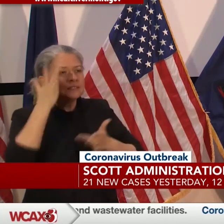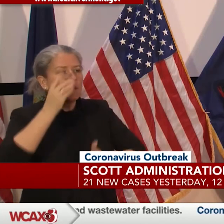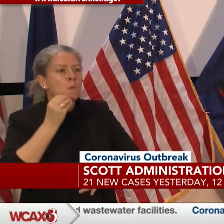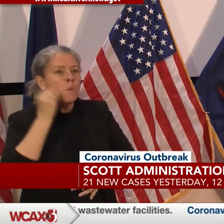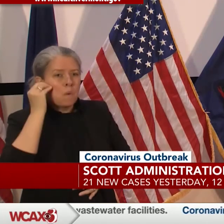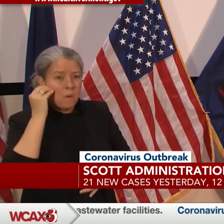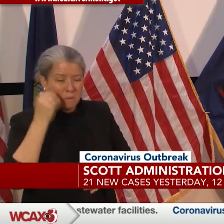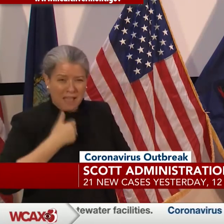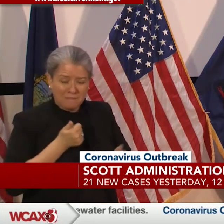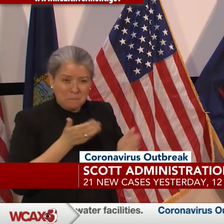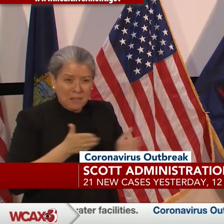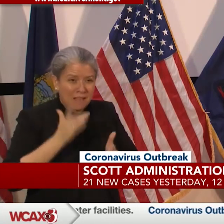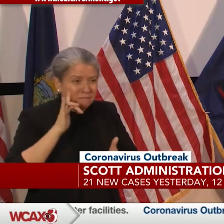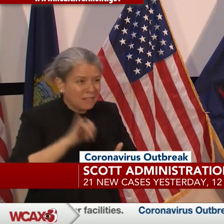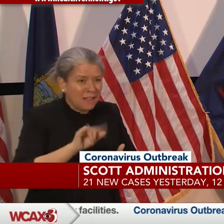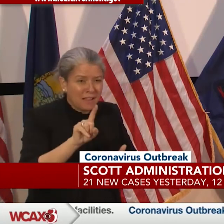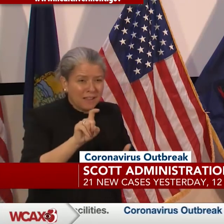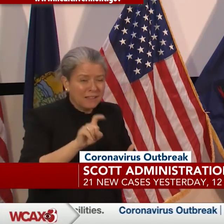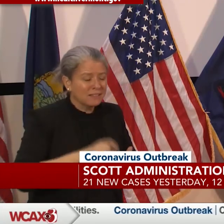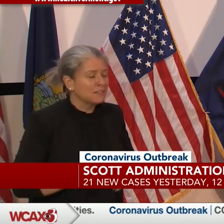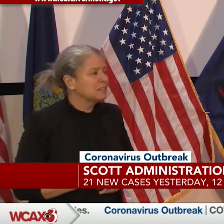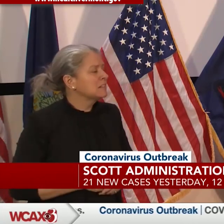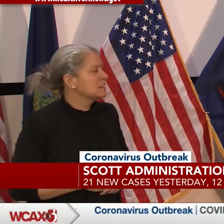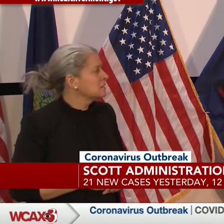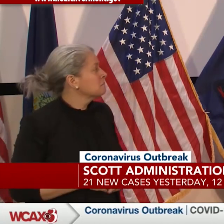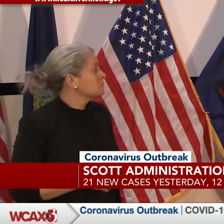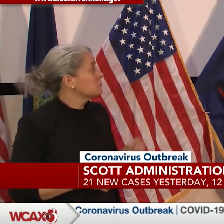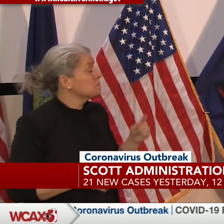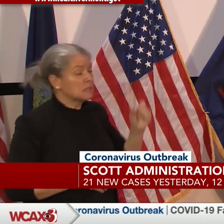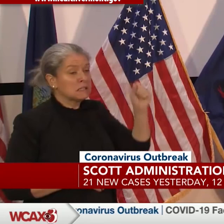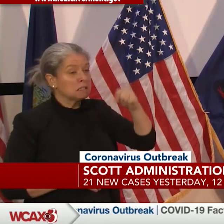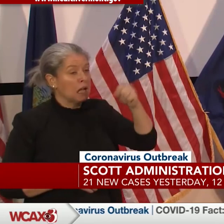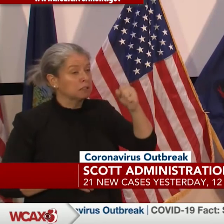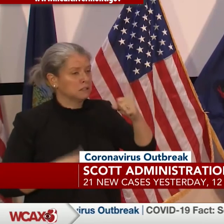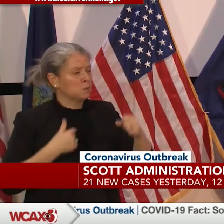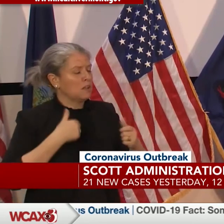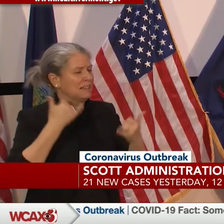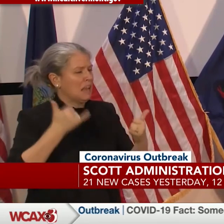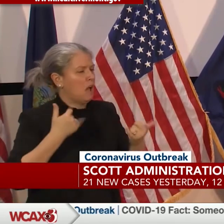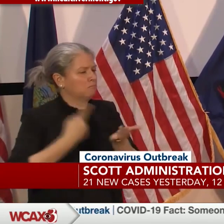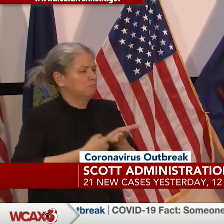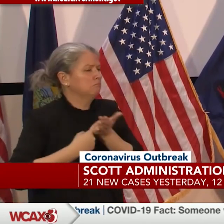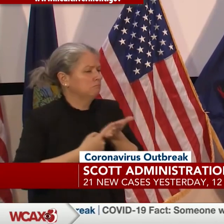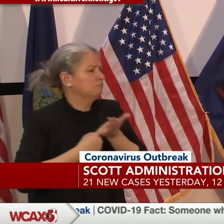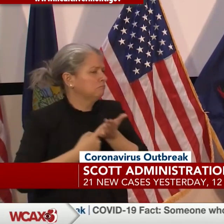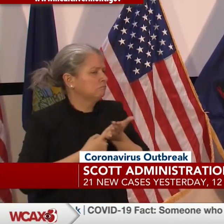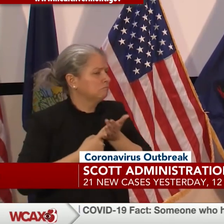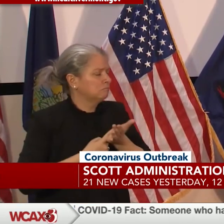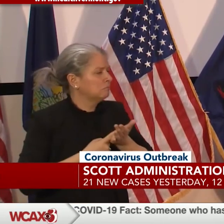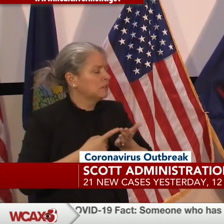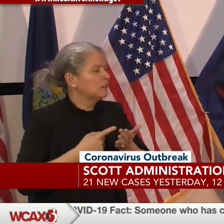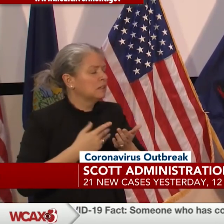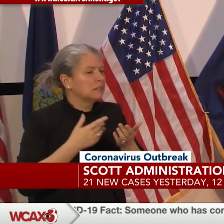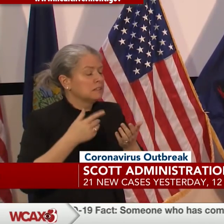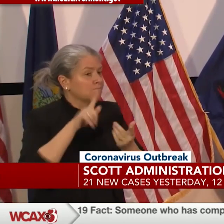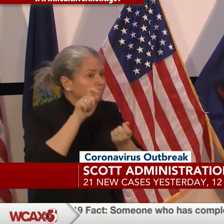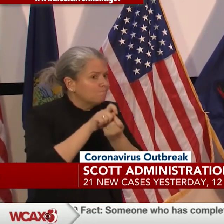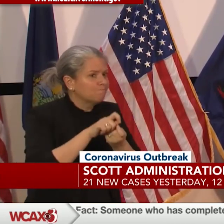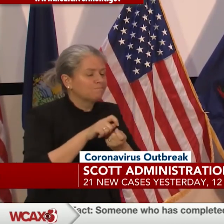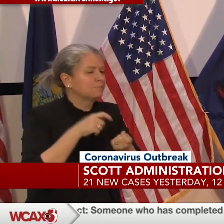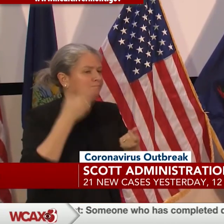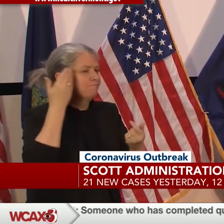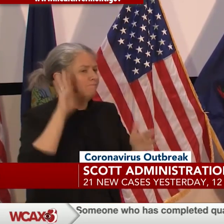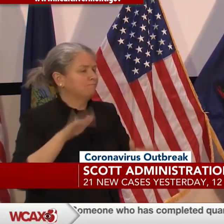I believe there are accommodations being contemplating at this very moment, but I don't have the specifics on